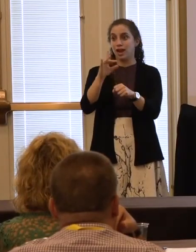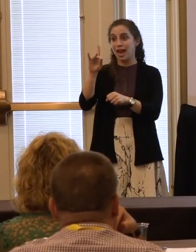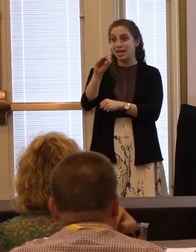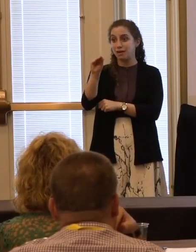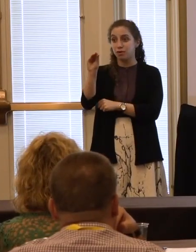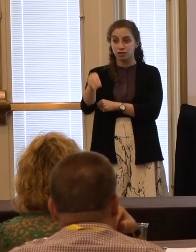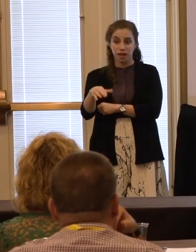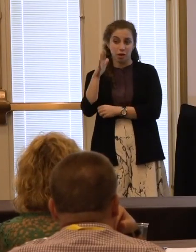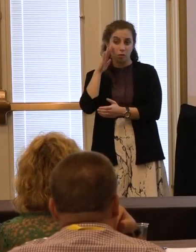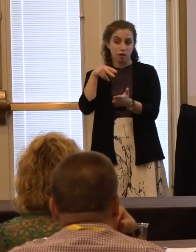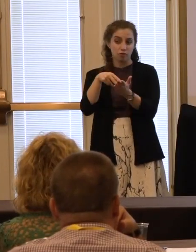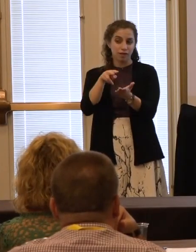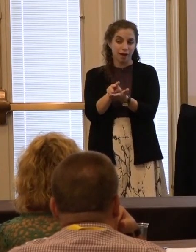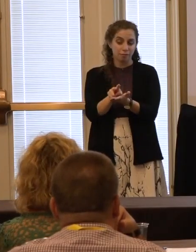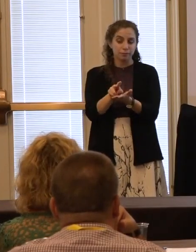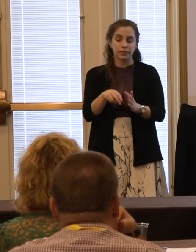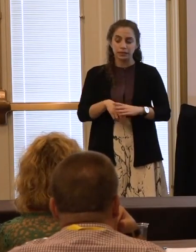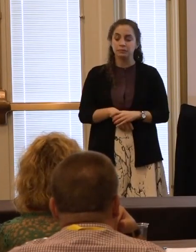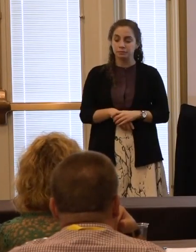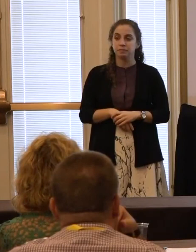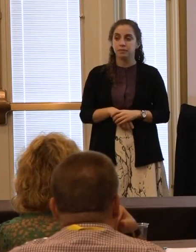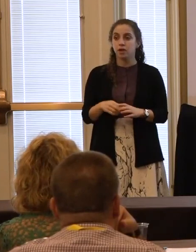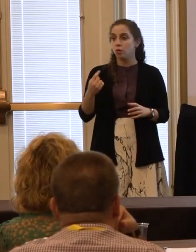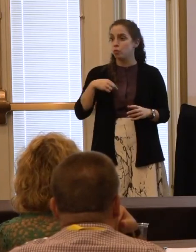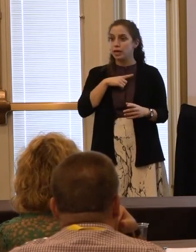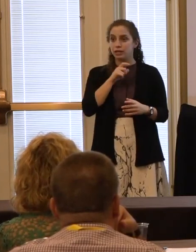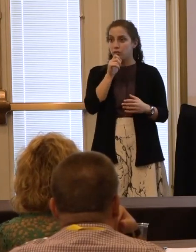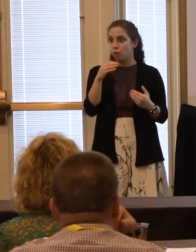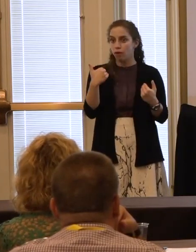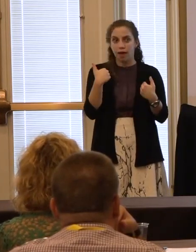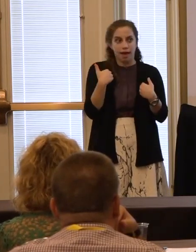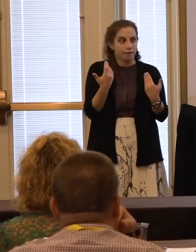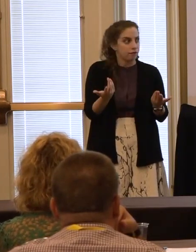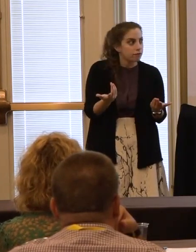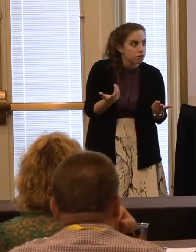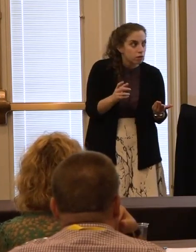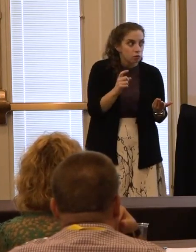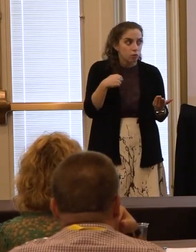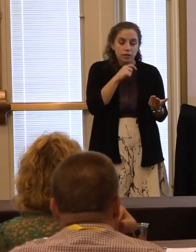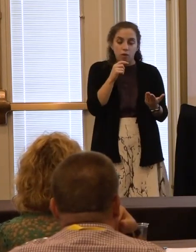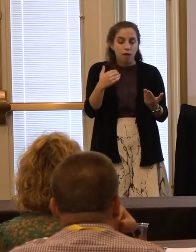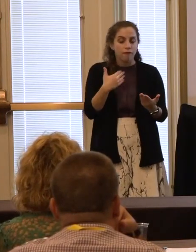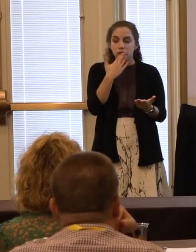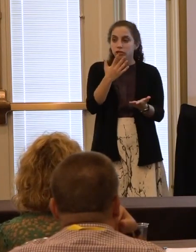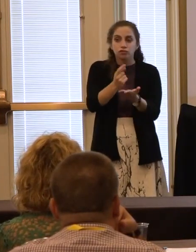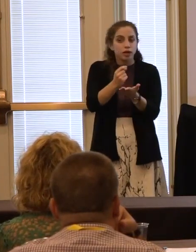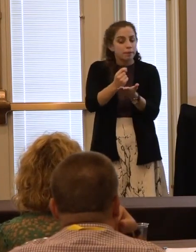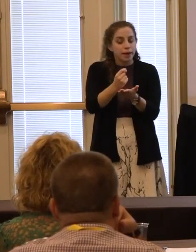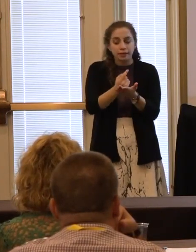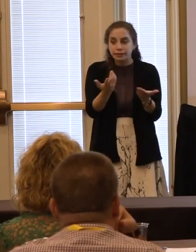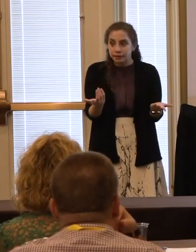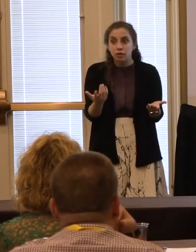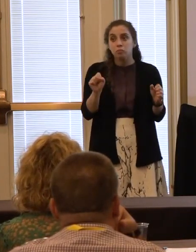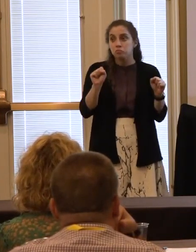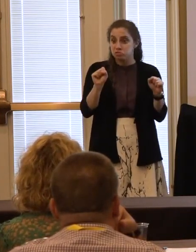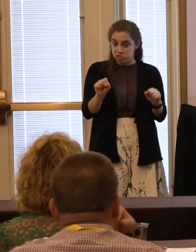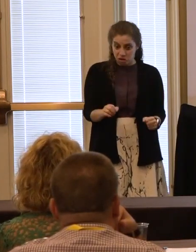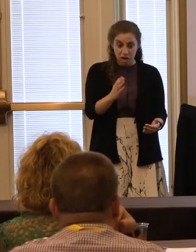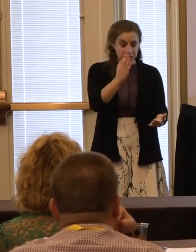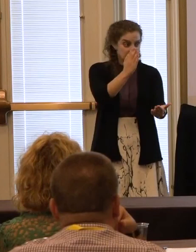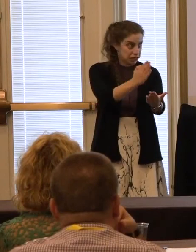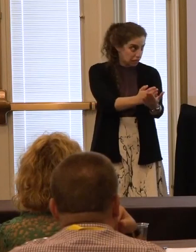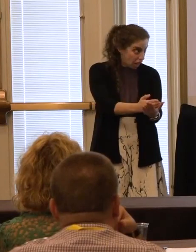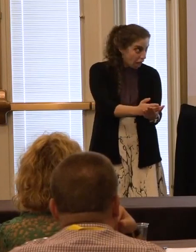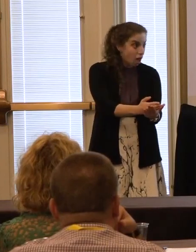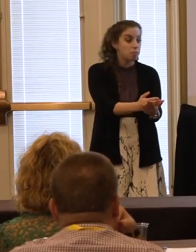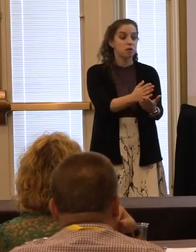relapse. And we don't have a treatment. We don't have a very good treatment. We can't keep them, so we can get them off, we can get them through